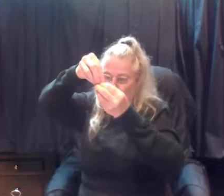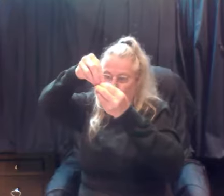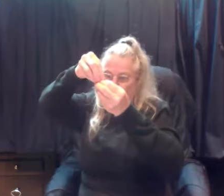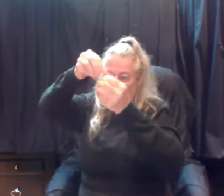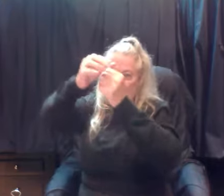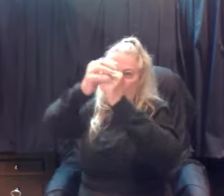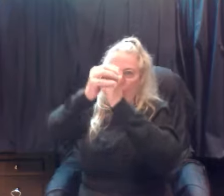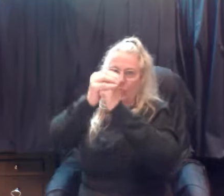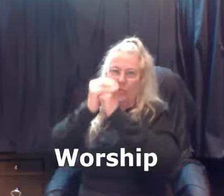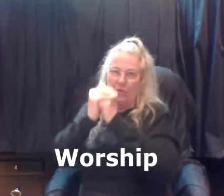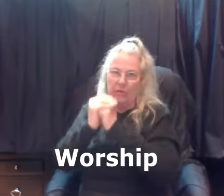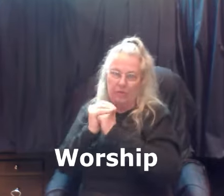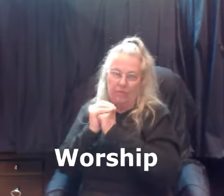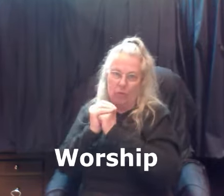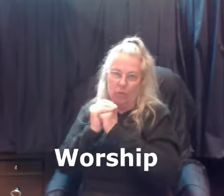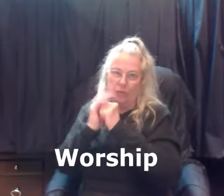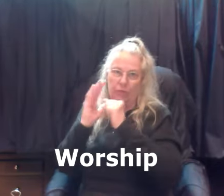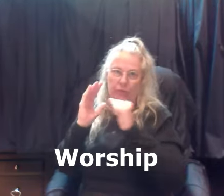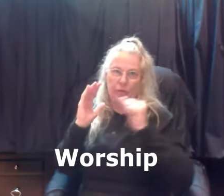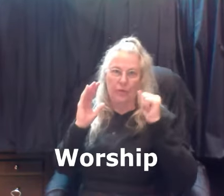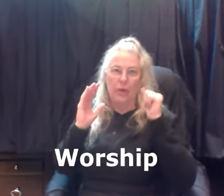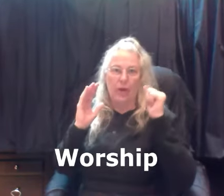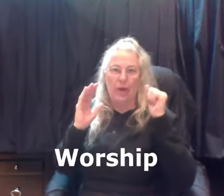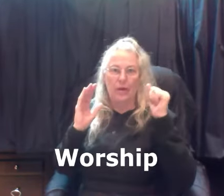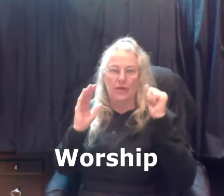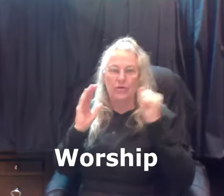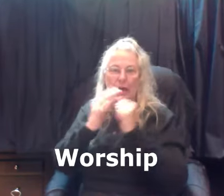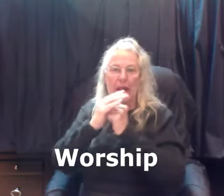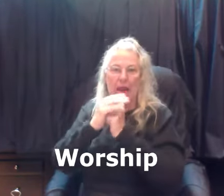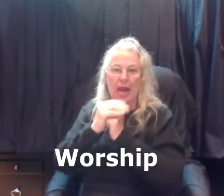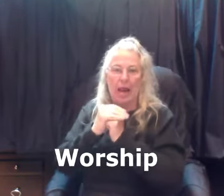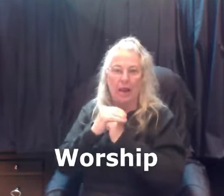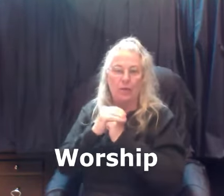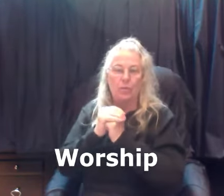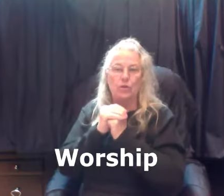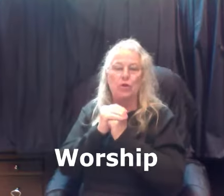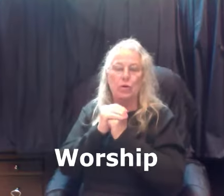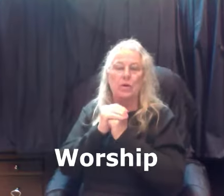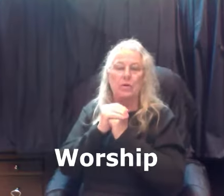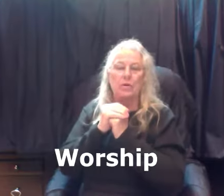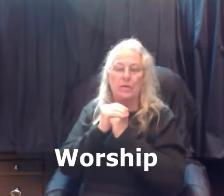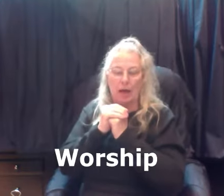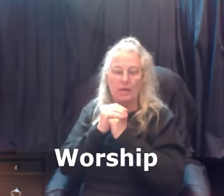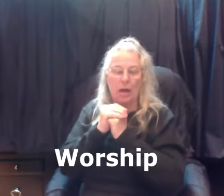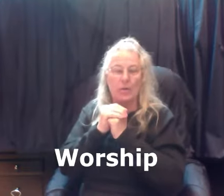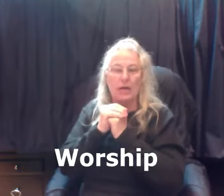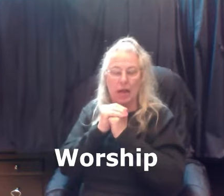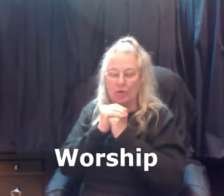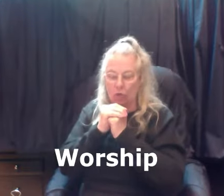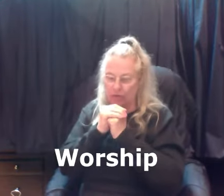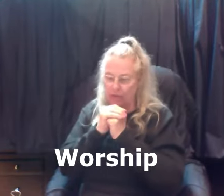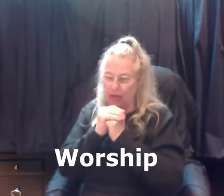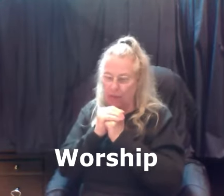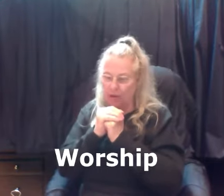Worship. Add. You're into an A hand. Put your non-dominant hand over the top of it.